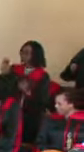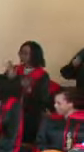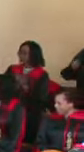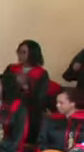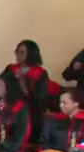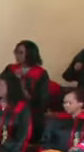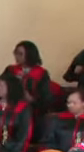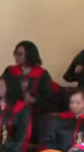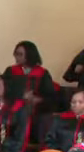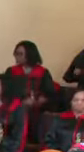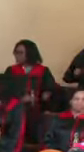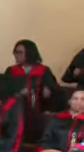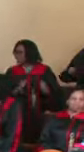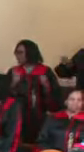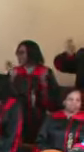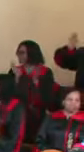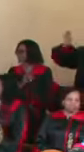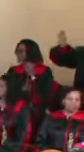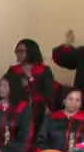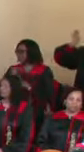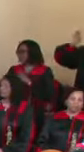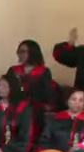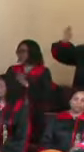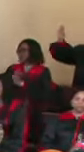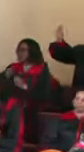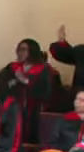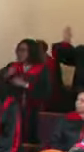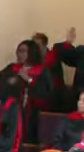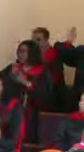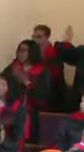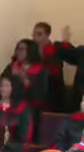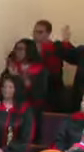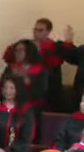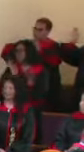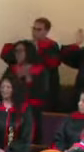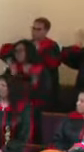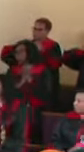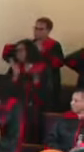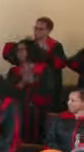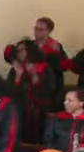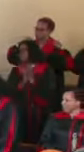and this fury falls down on me.